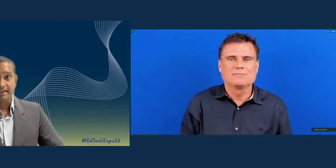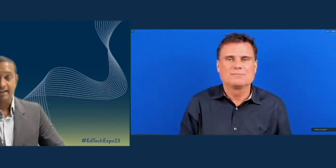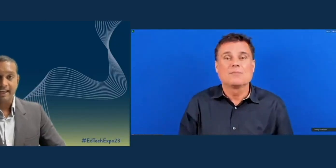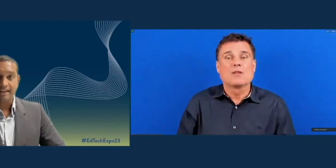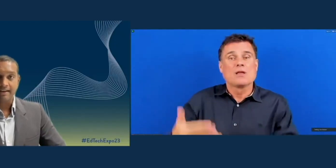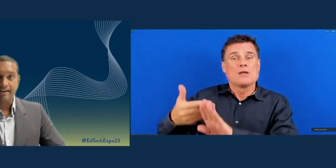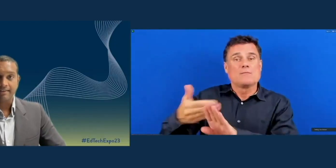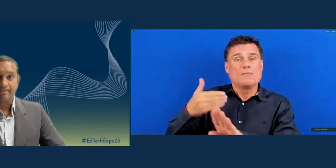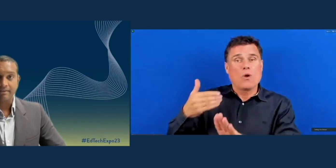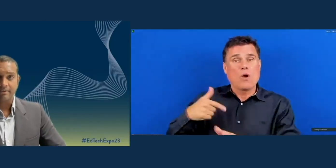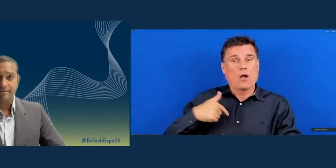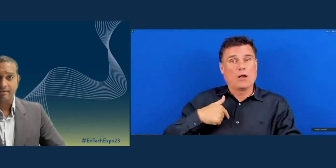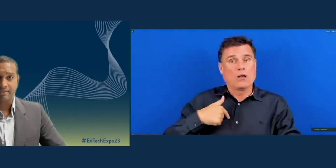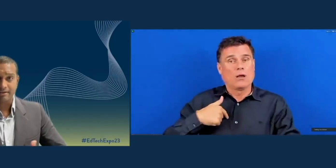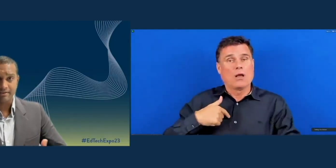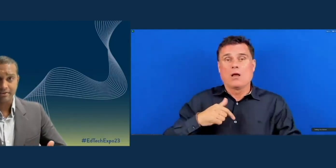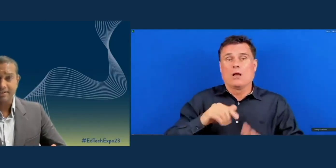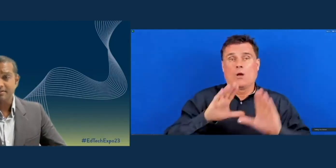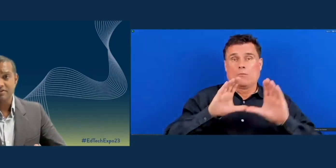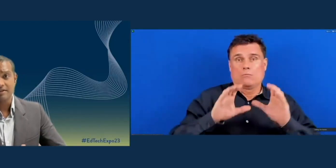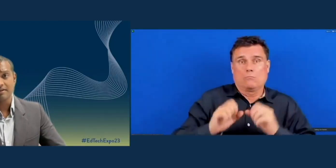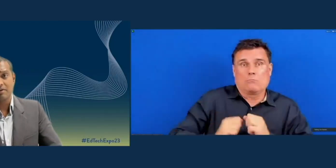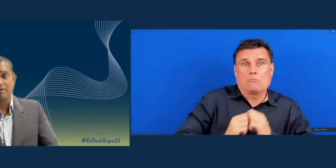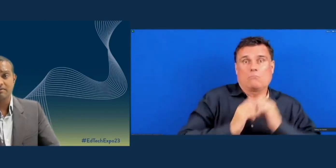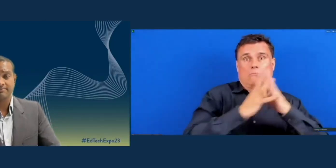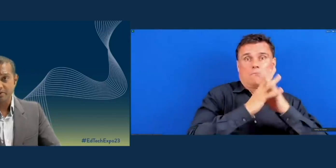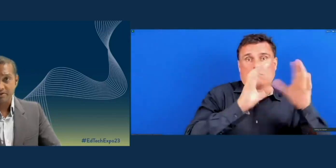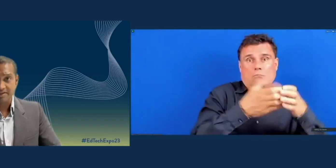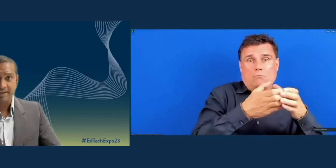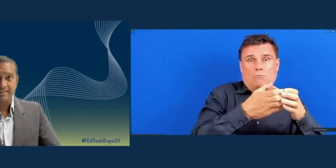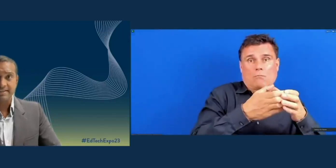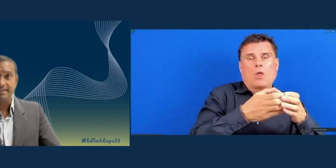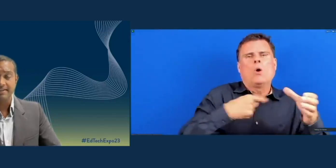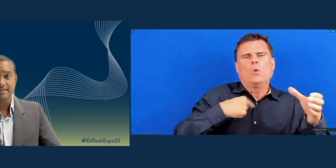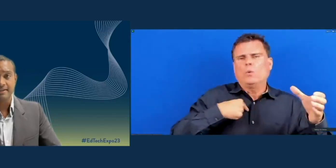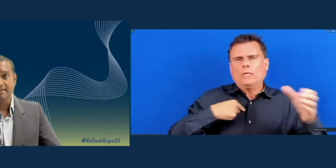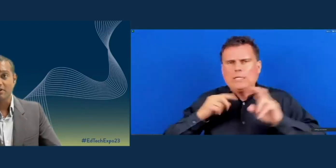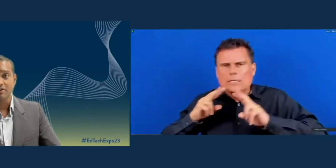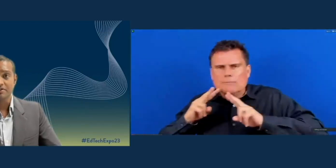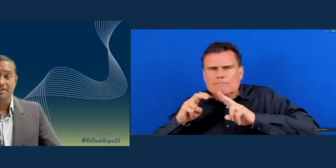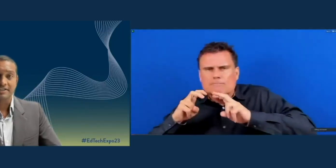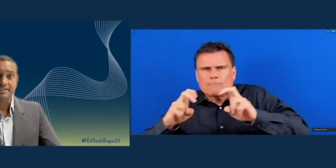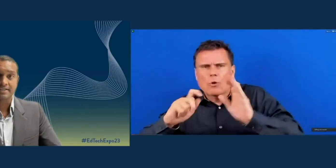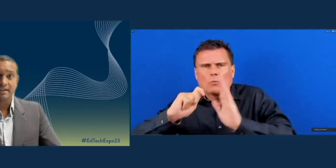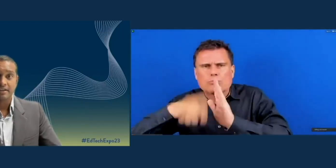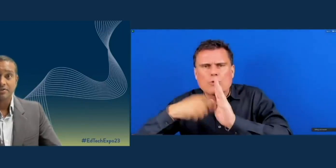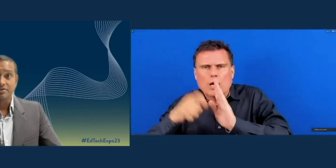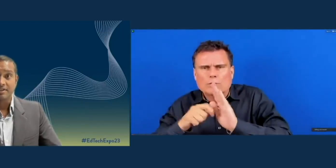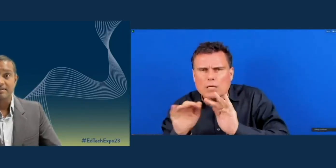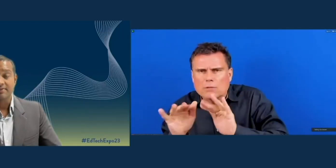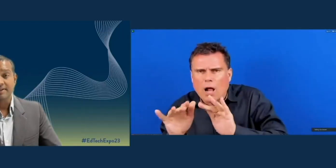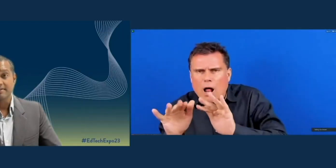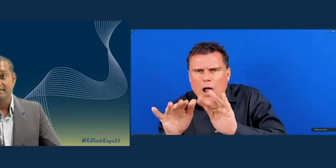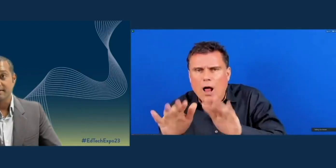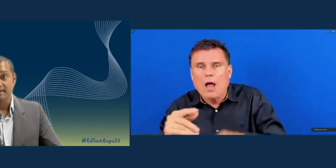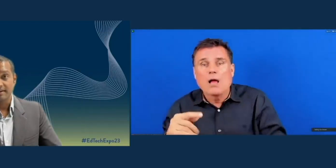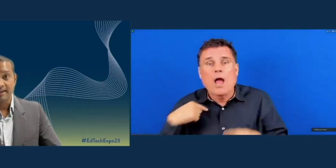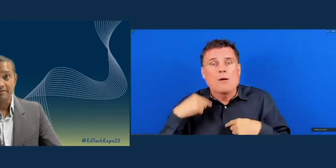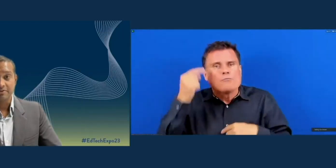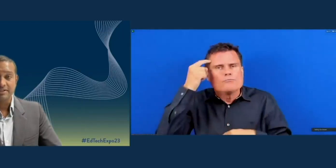project. And the research team of neuroscientists, technologists, user